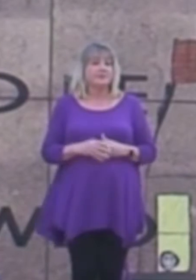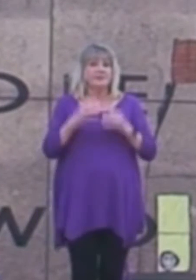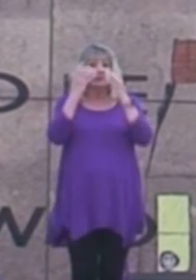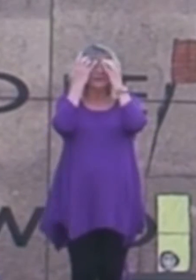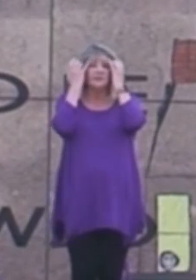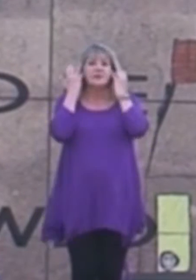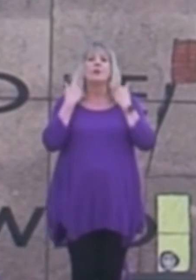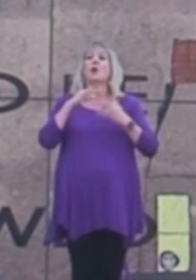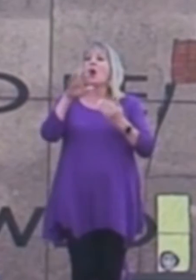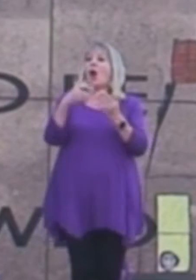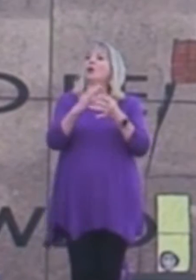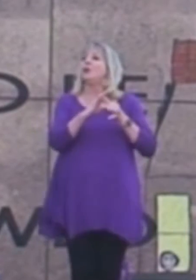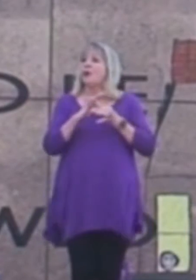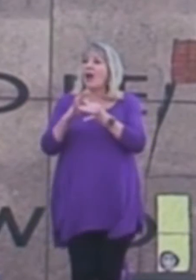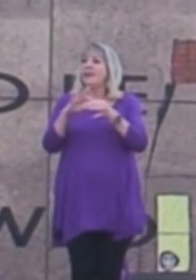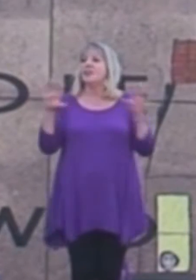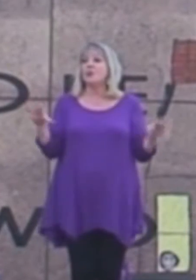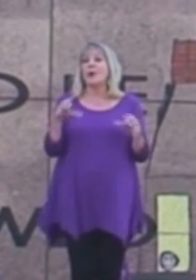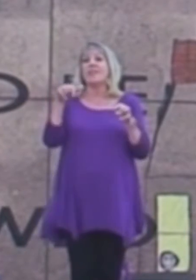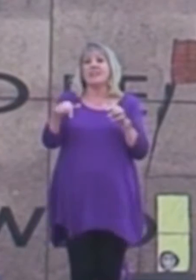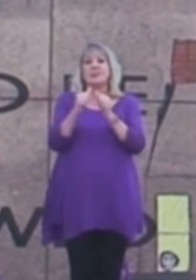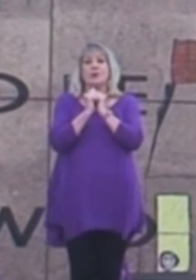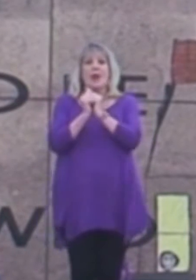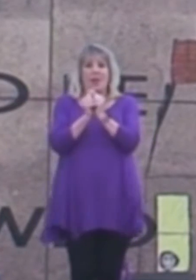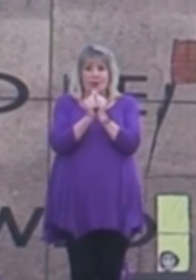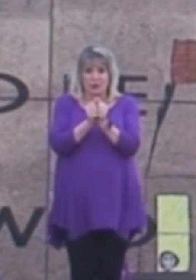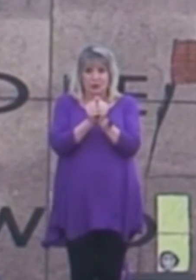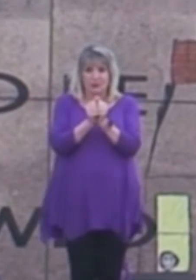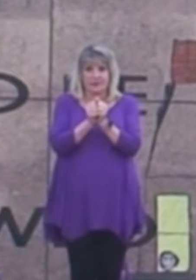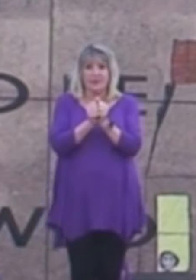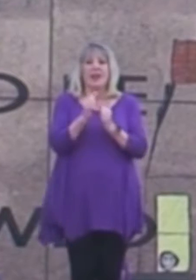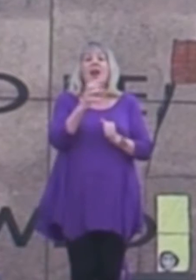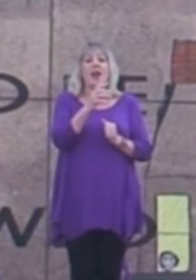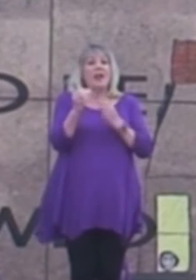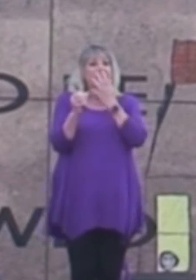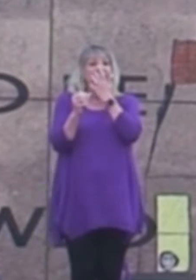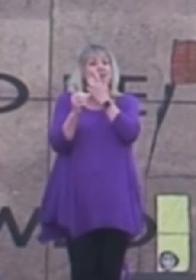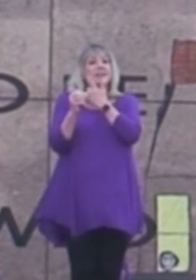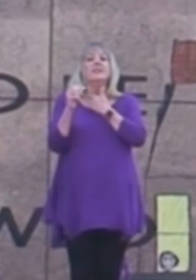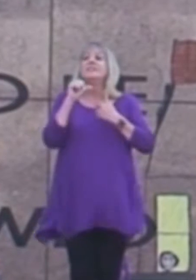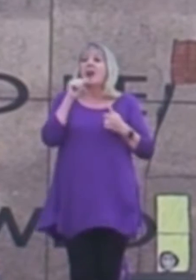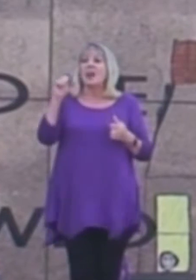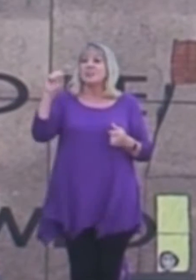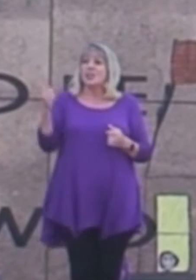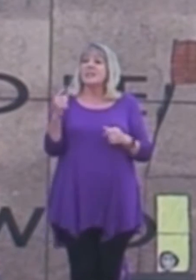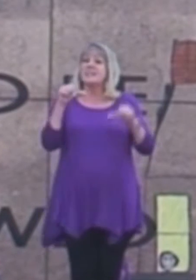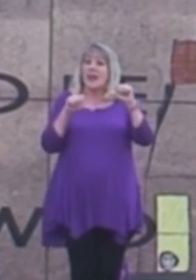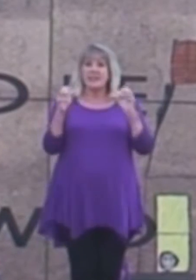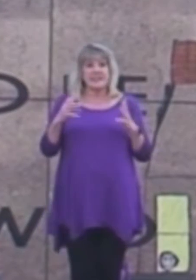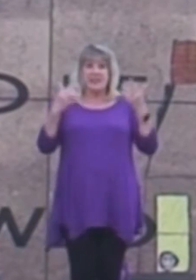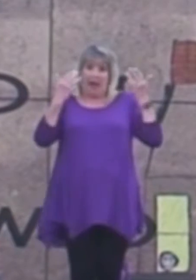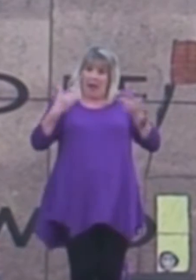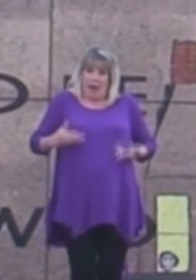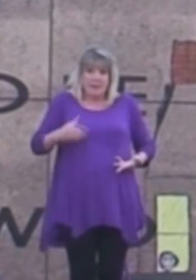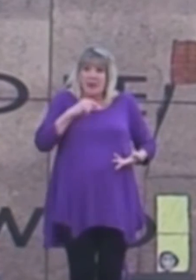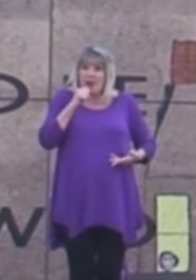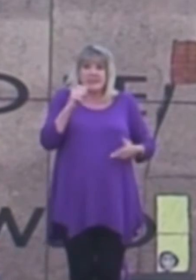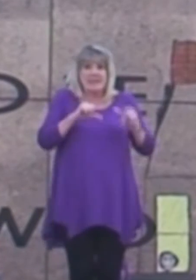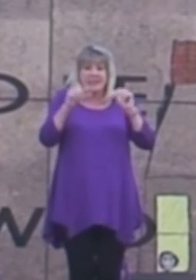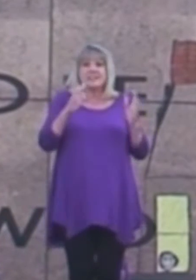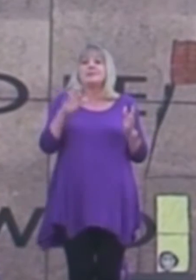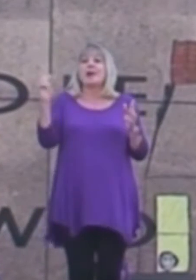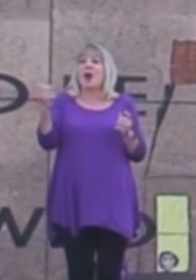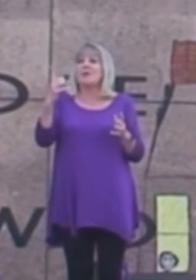We're all uniting and doing this together, and not just scientists. I'm not a scientist, but I've always